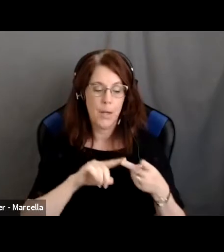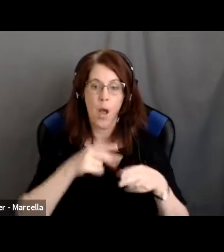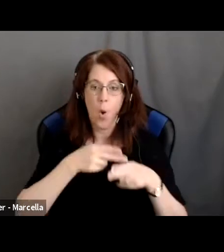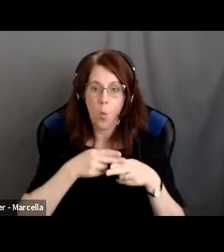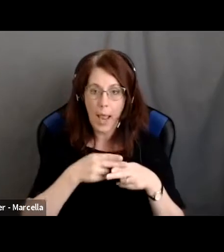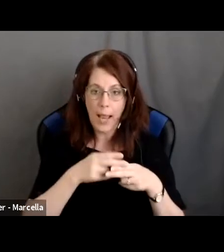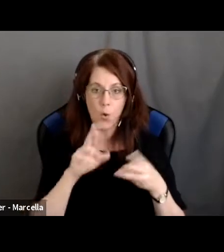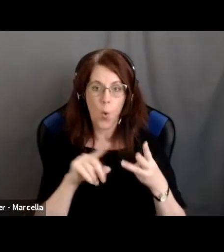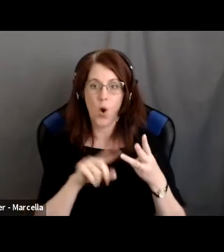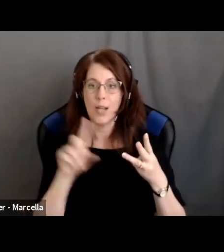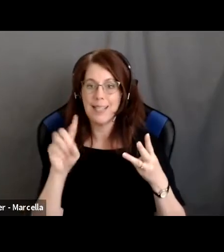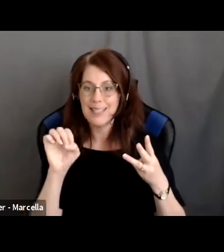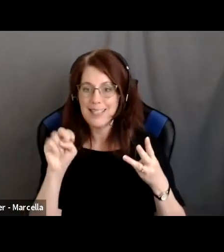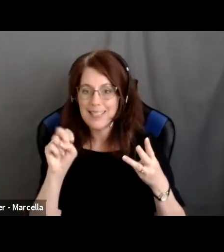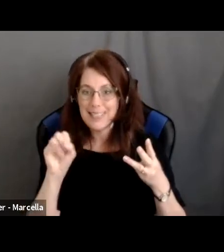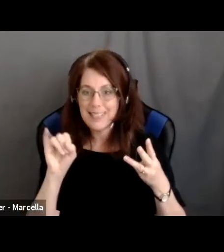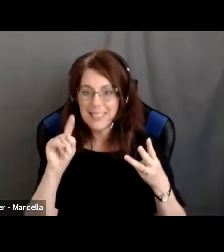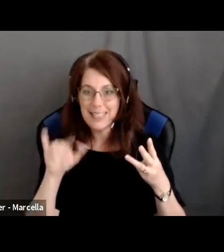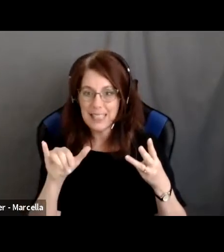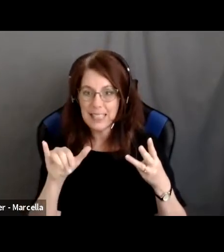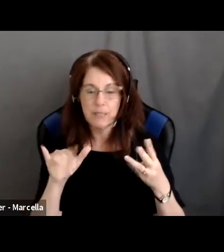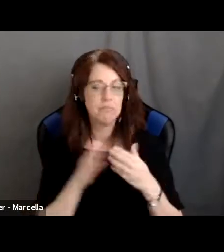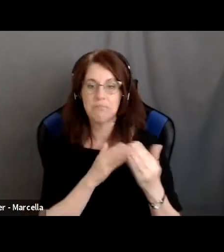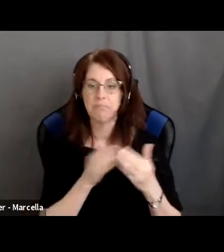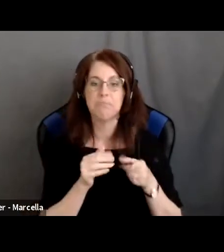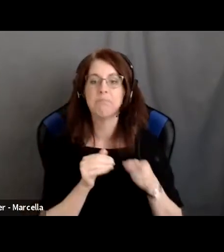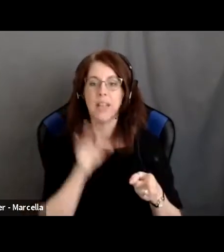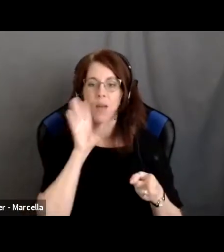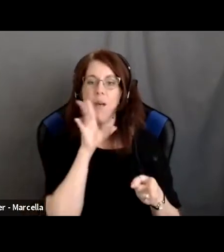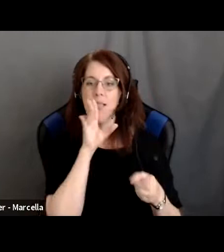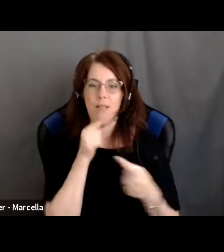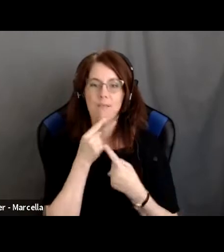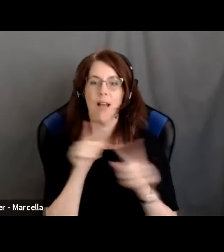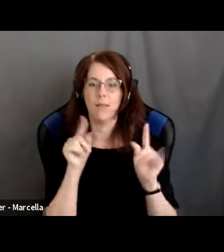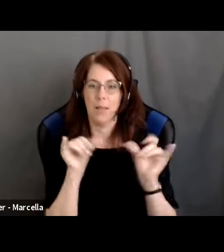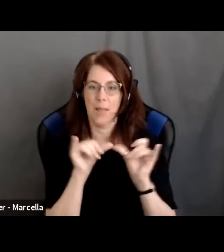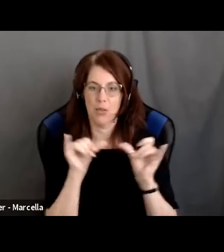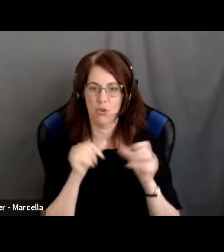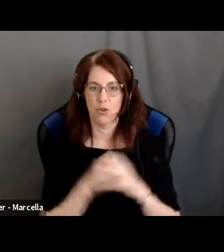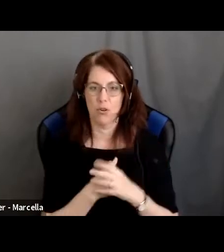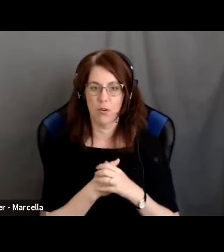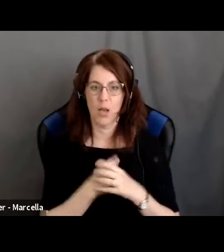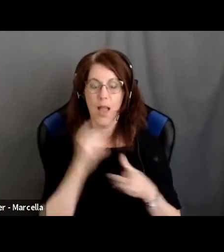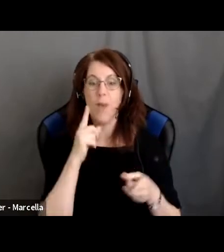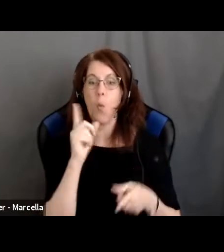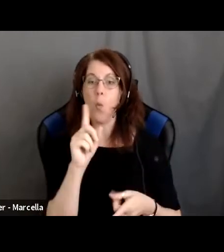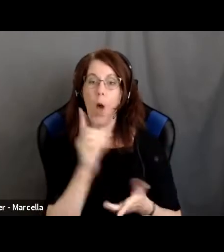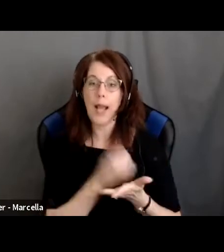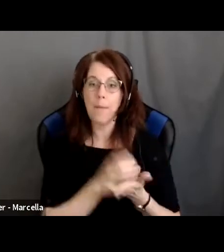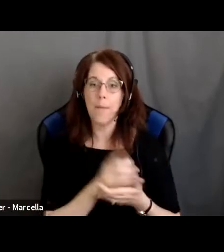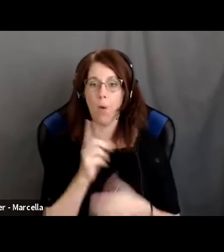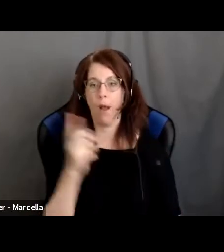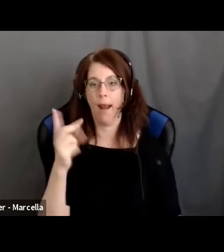for density, it will announce the measurements. So if you're pouring in 1 cup or 1.5